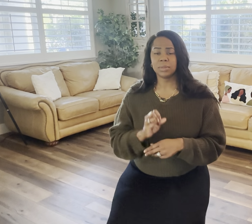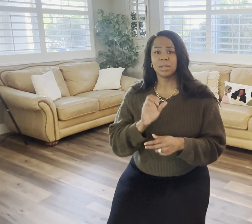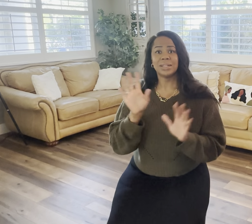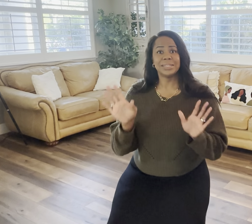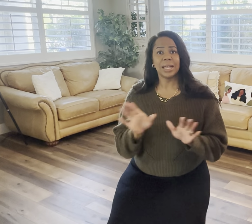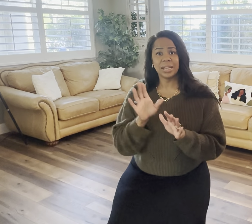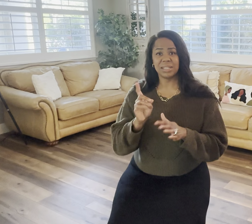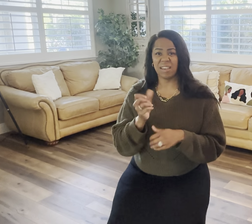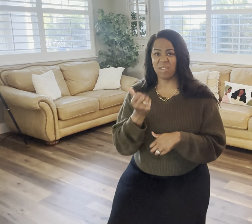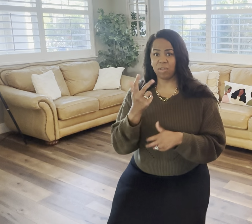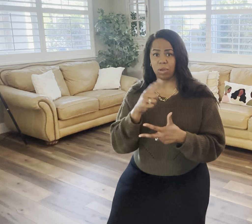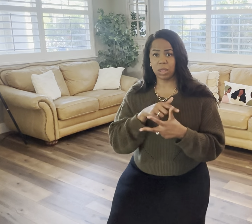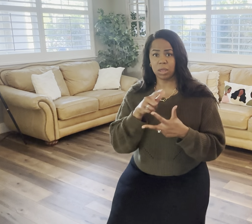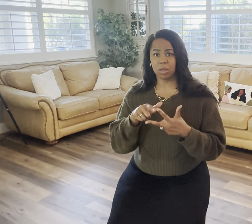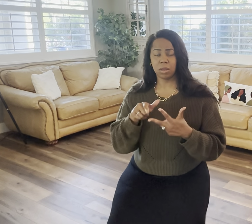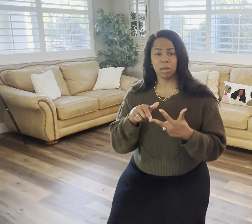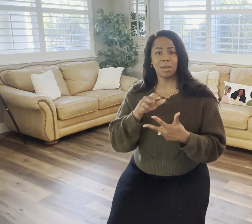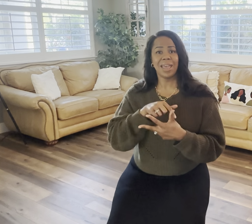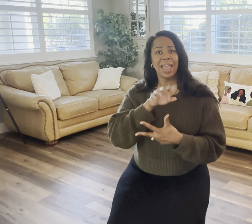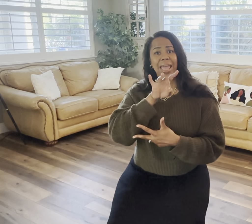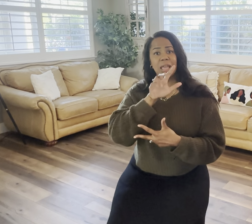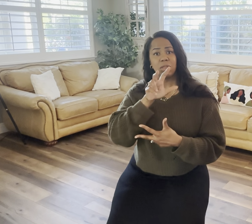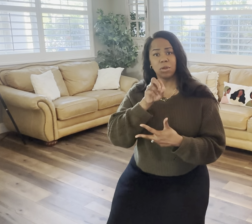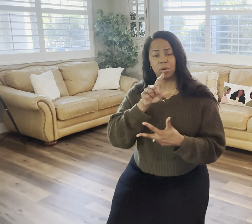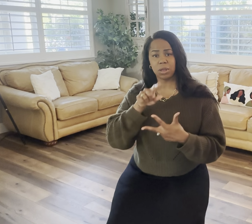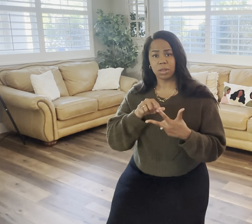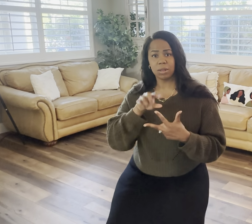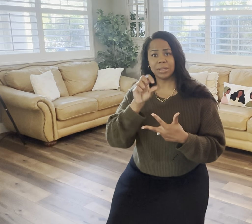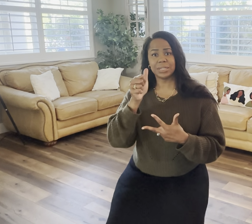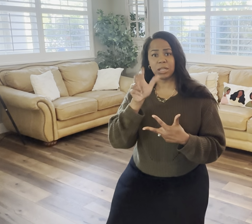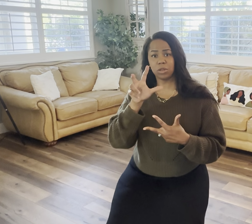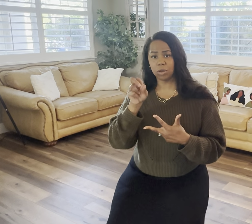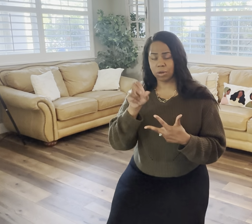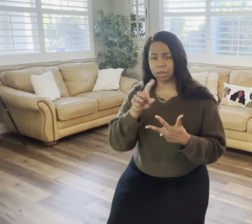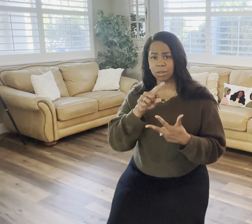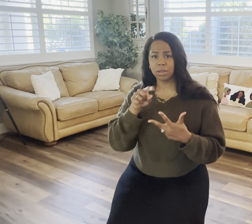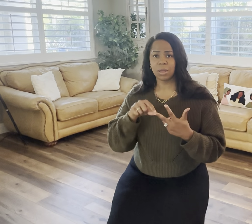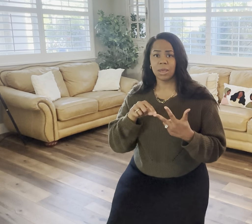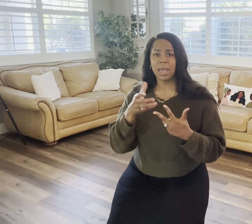Sundays at 8:30 a.m., 10:30 a.m.,